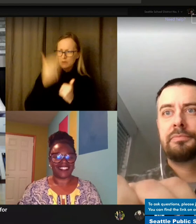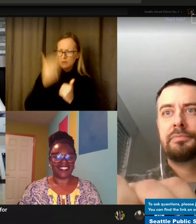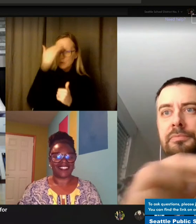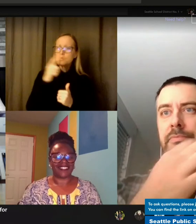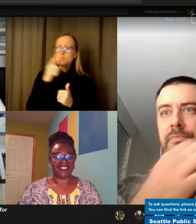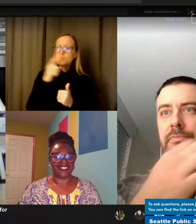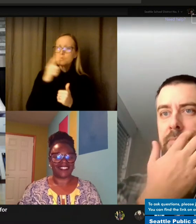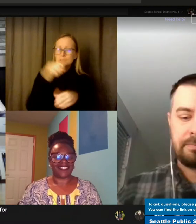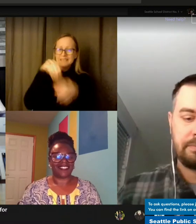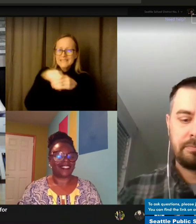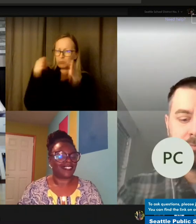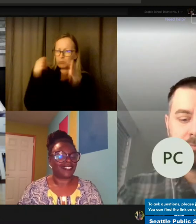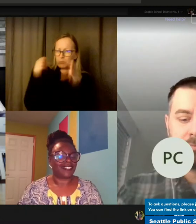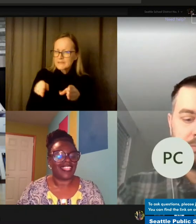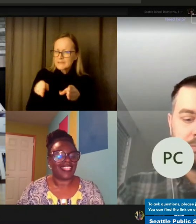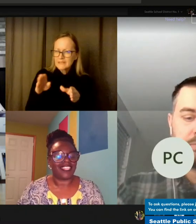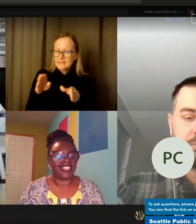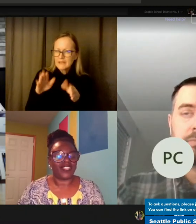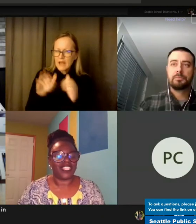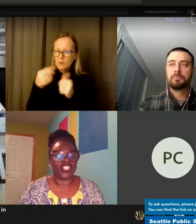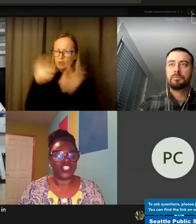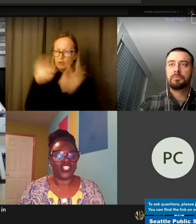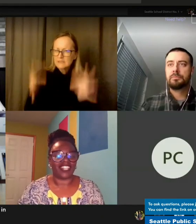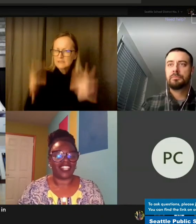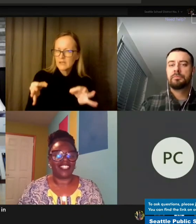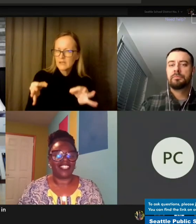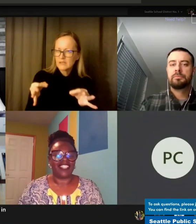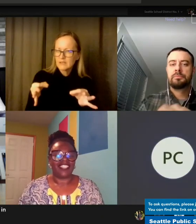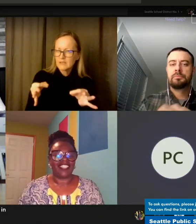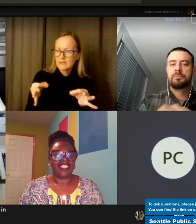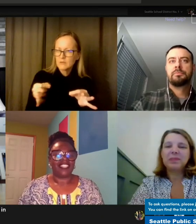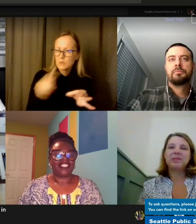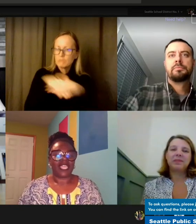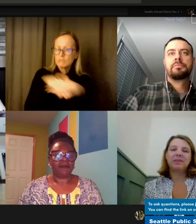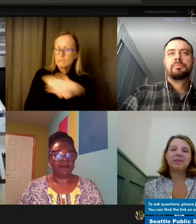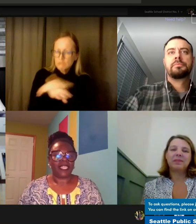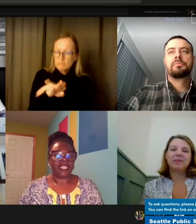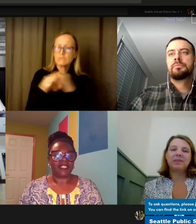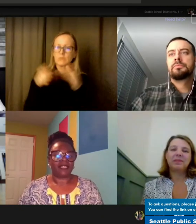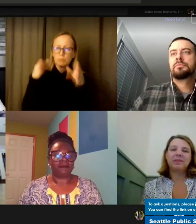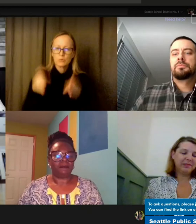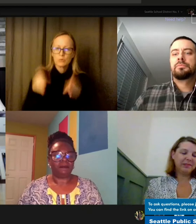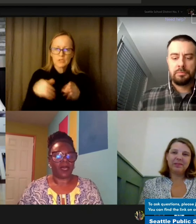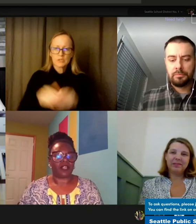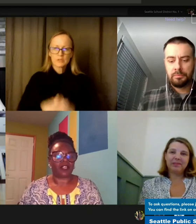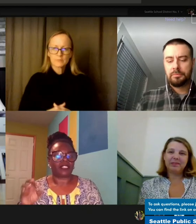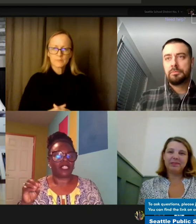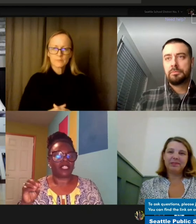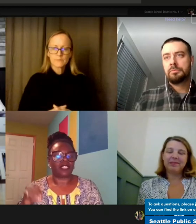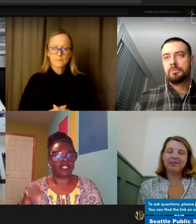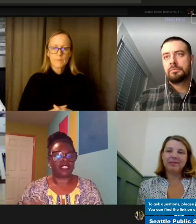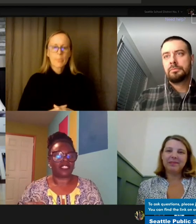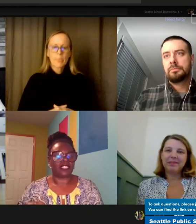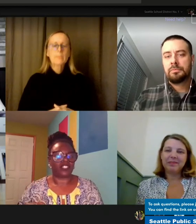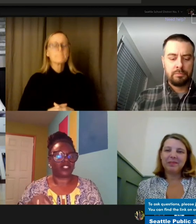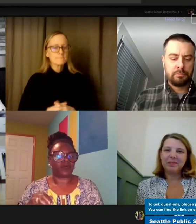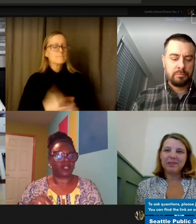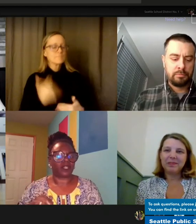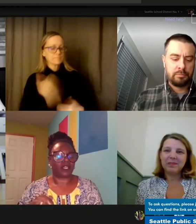time? Thank you. This is Tara. So IEPs our